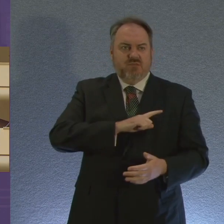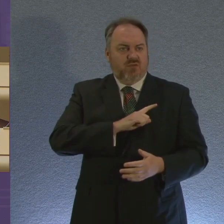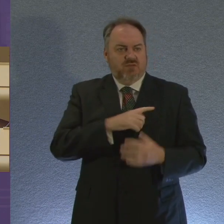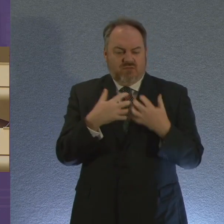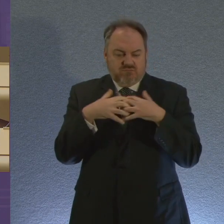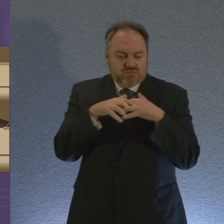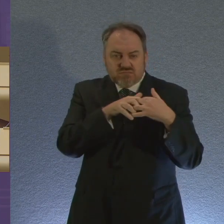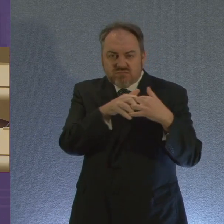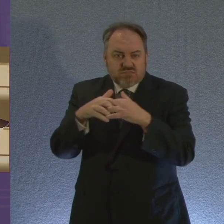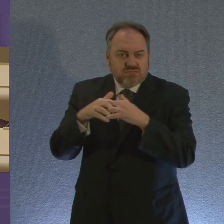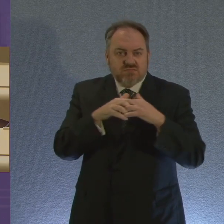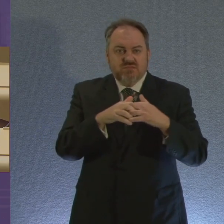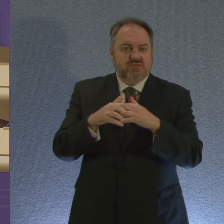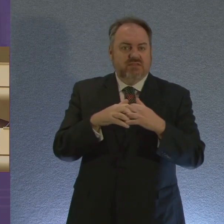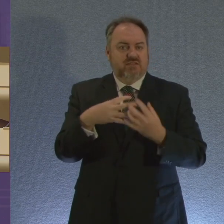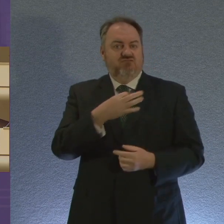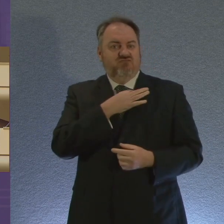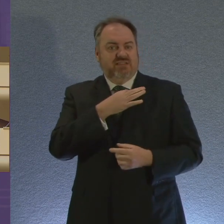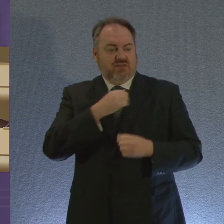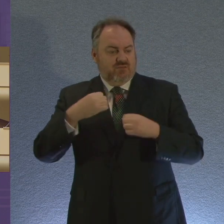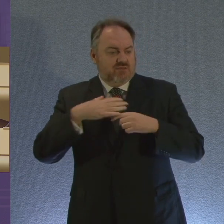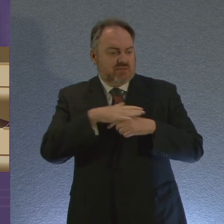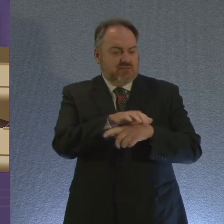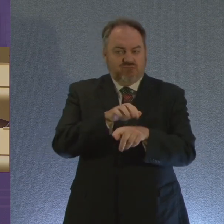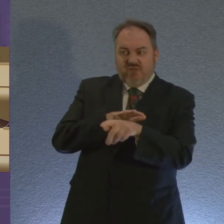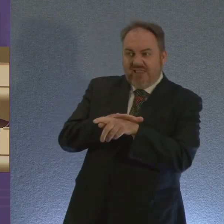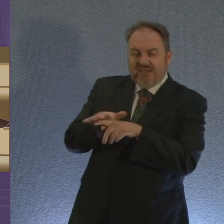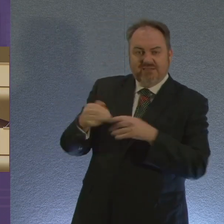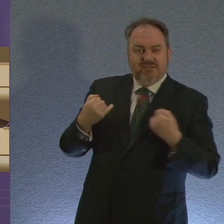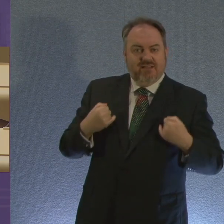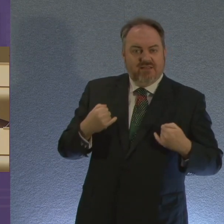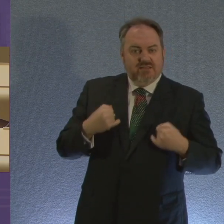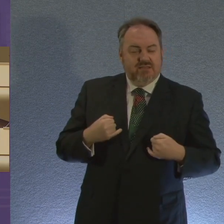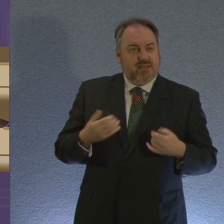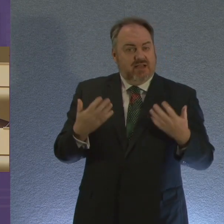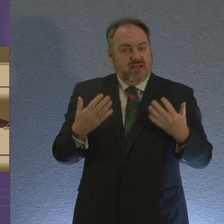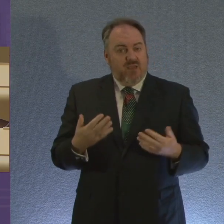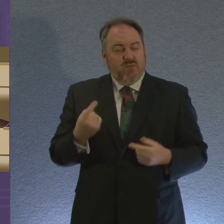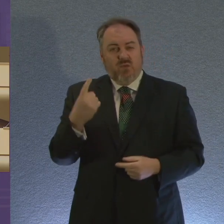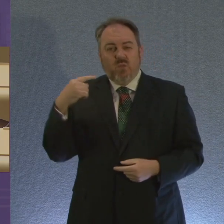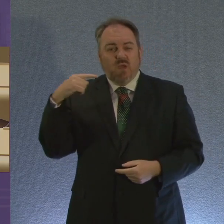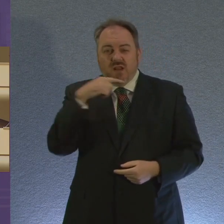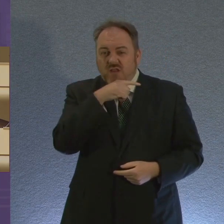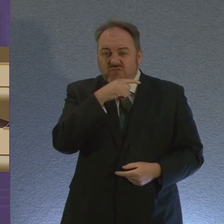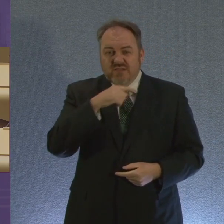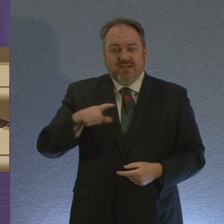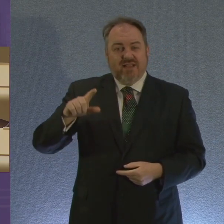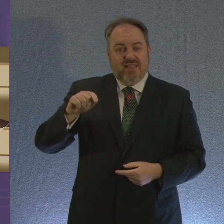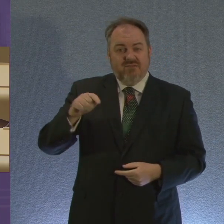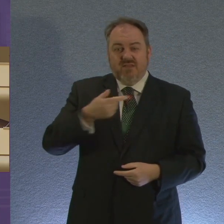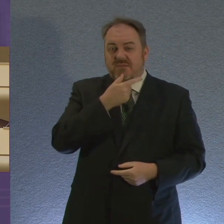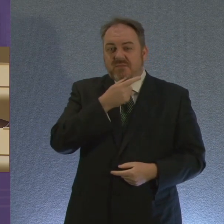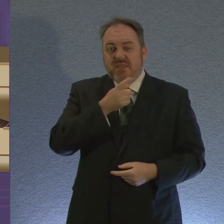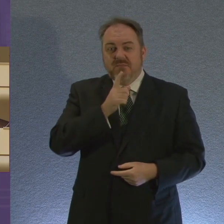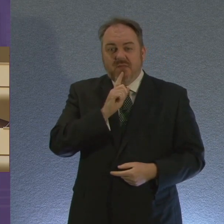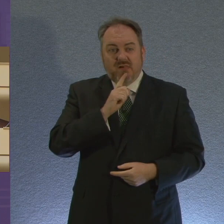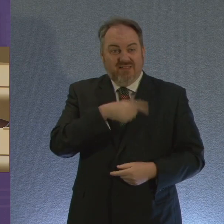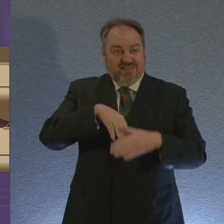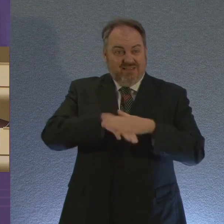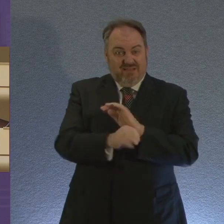overcrowding in the prison estate, and it's been reported that there are 111 cases of